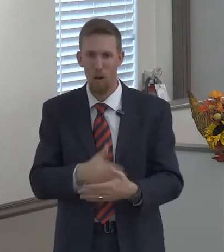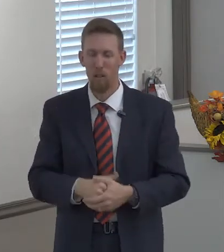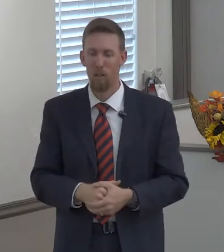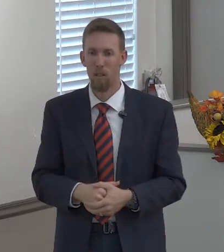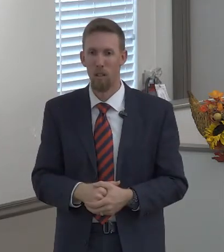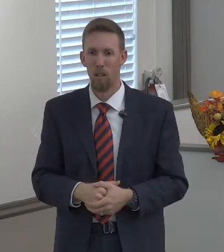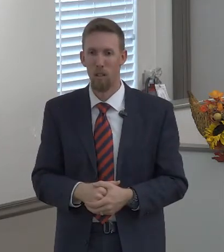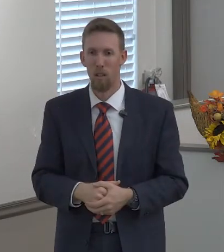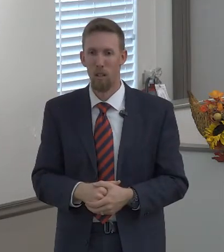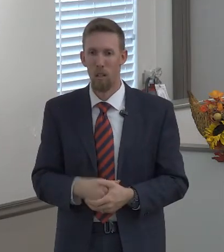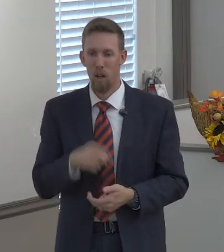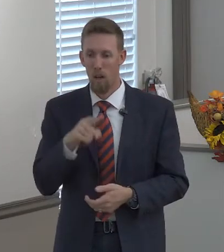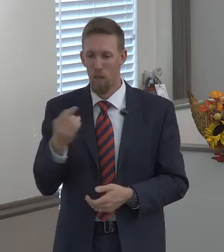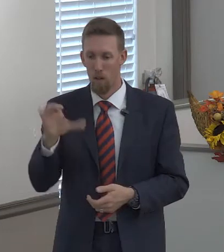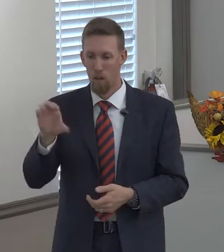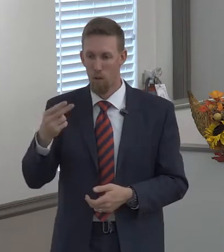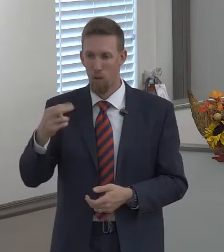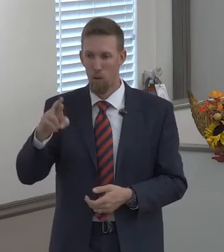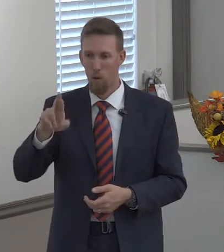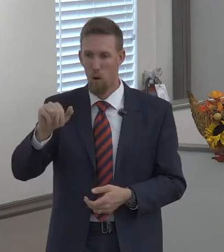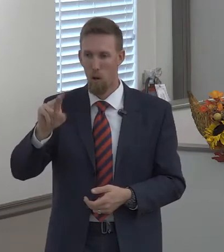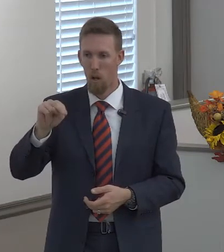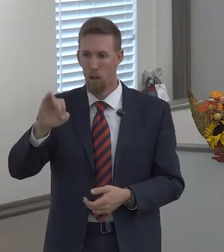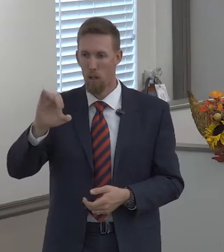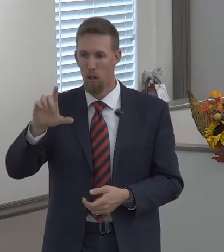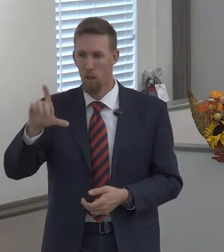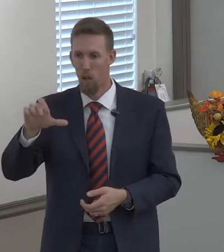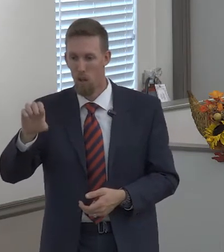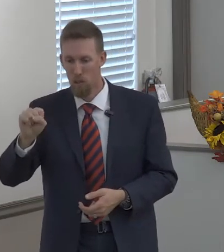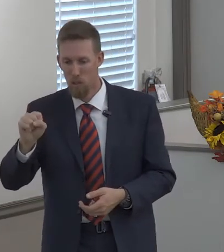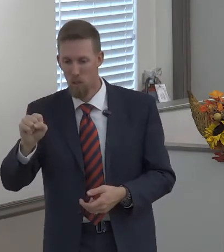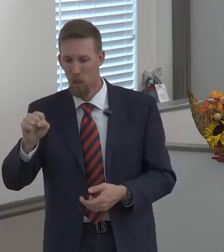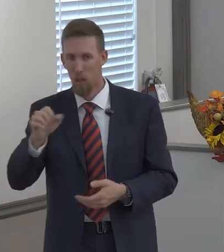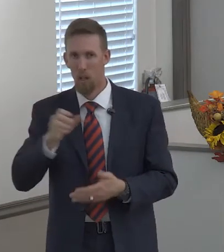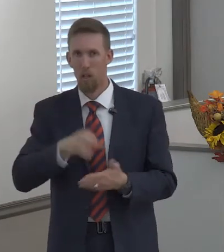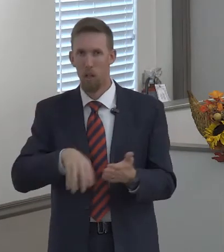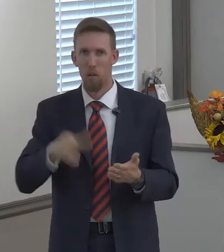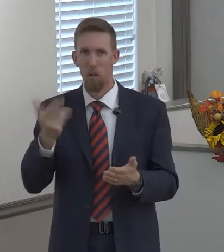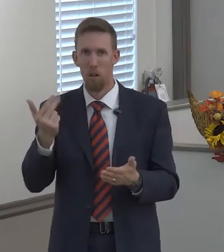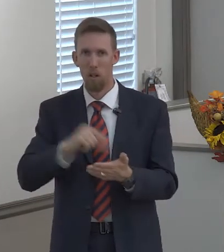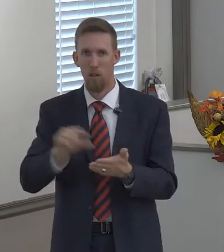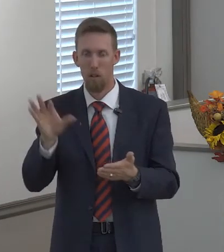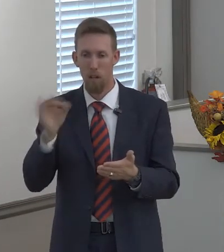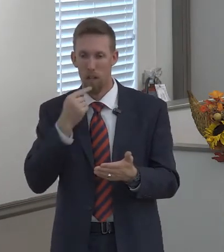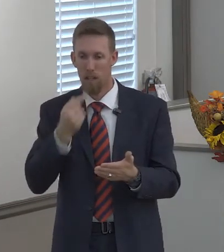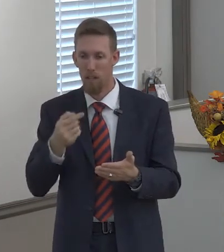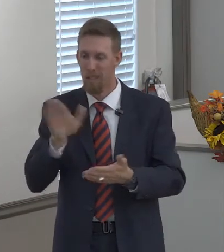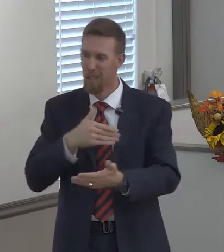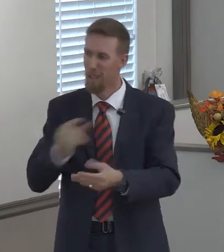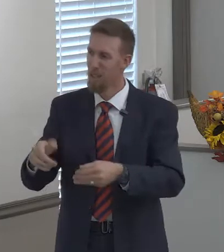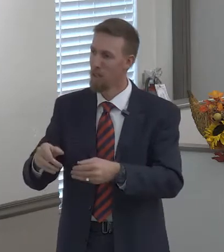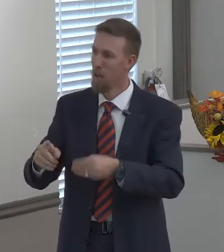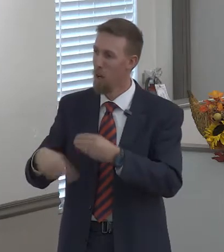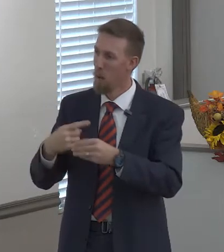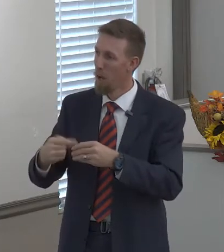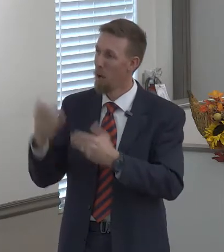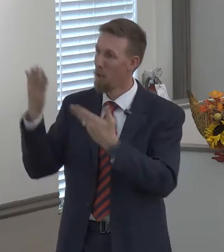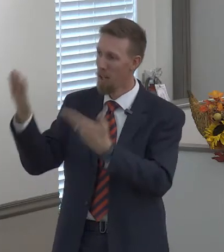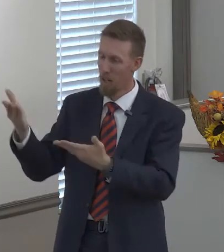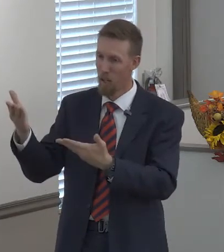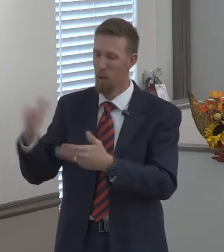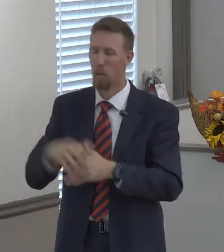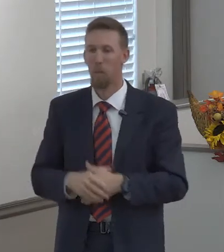But I got to tell you, man, I love my church family. I loved my church family then. I've been in a few churches and serving